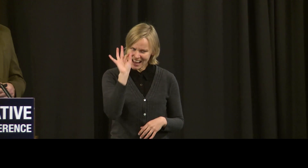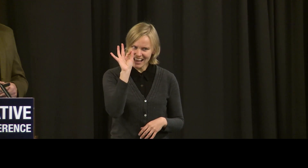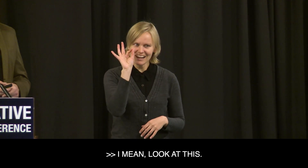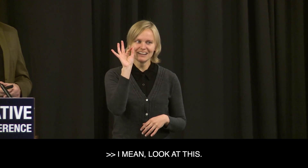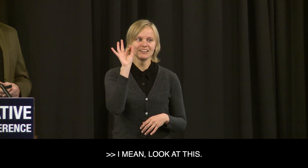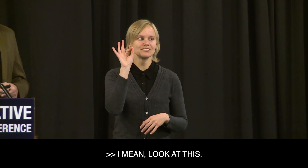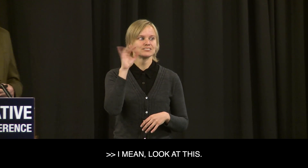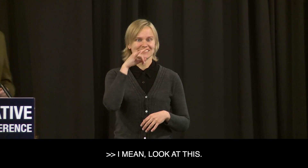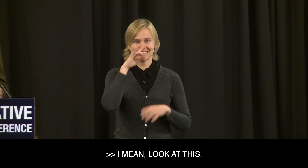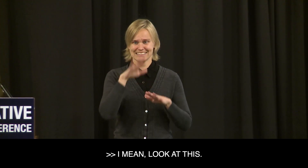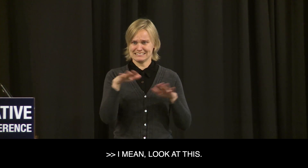I mean, look at this.